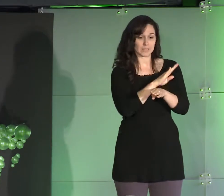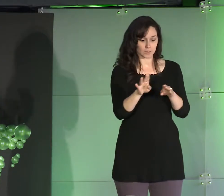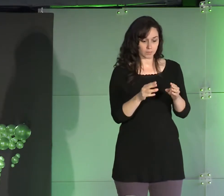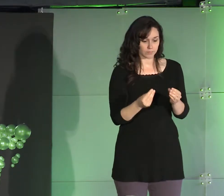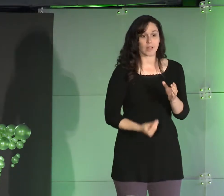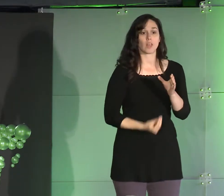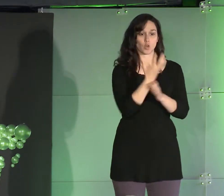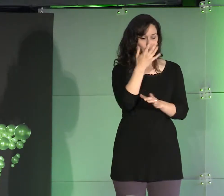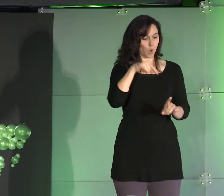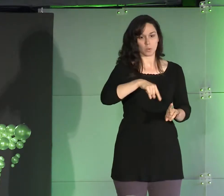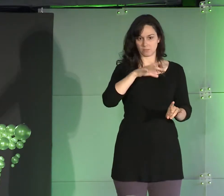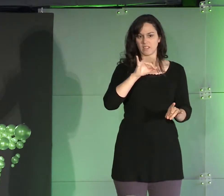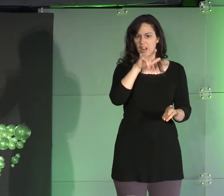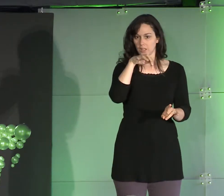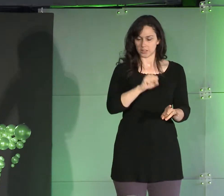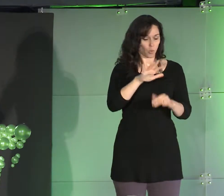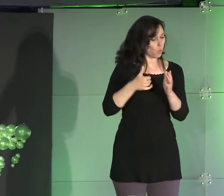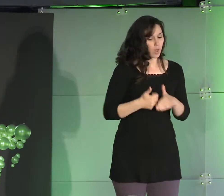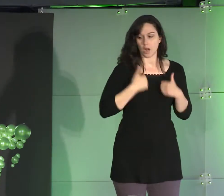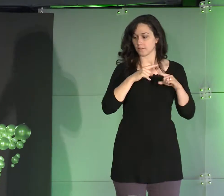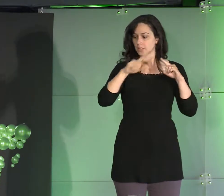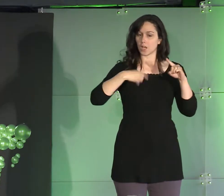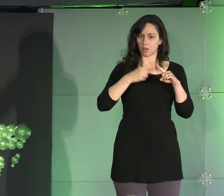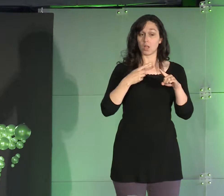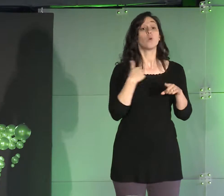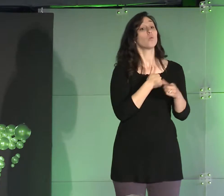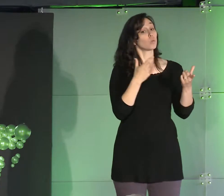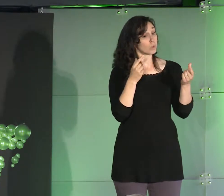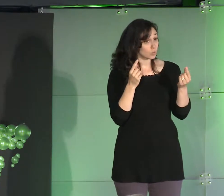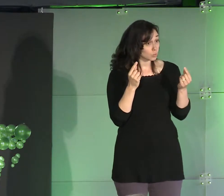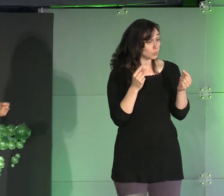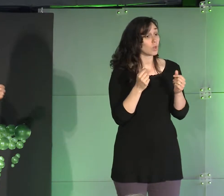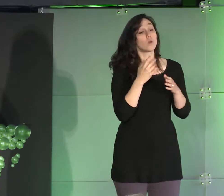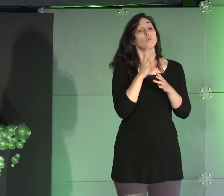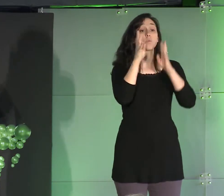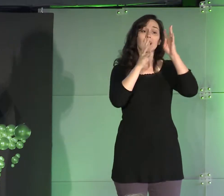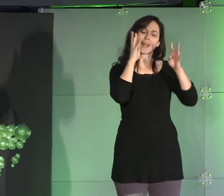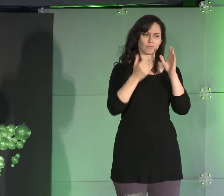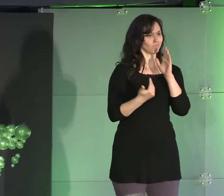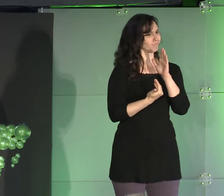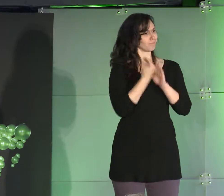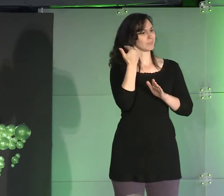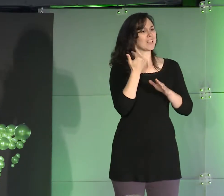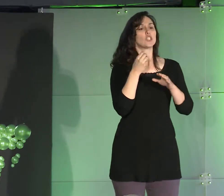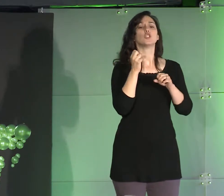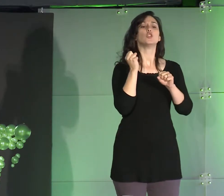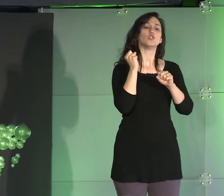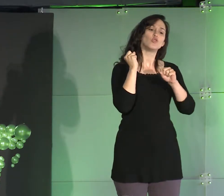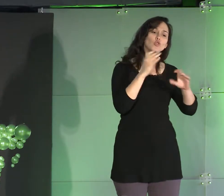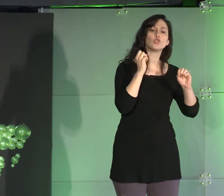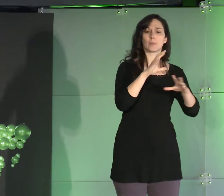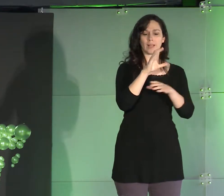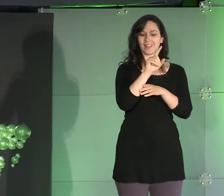black soldier fly, taking it through the entire life cycle. Now what we do is we've created a revolutionary and proprietary shipping container solution